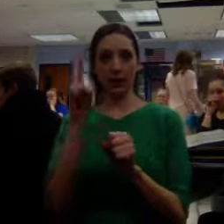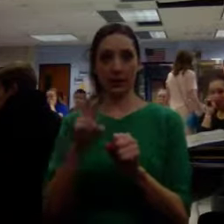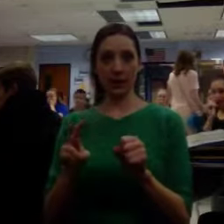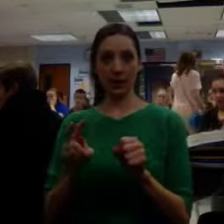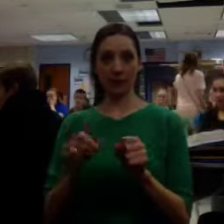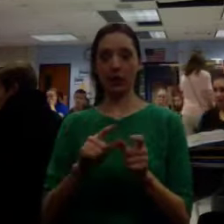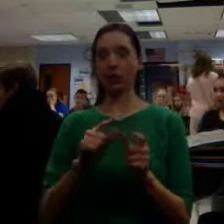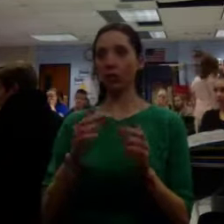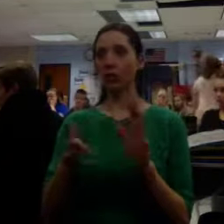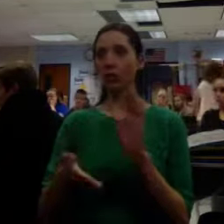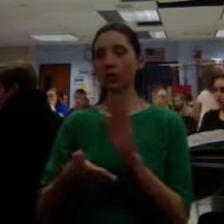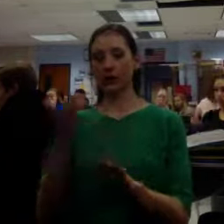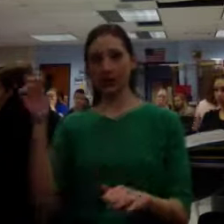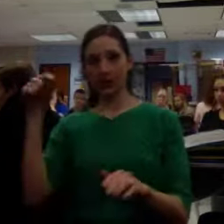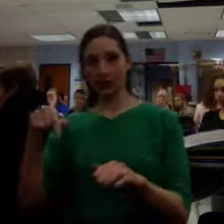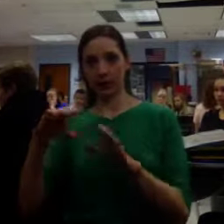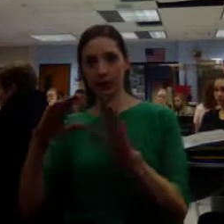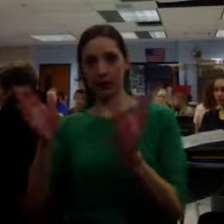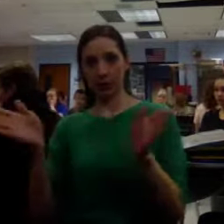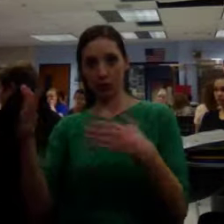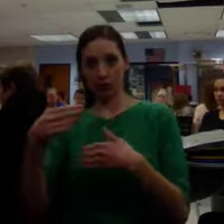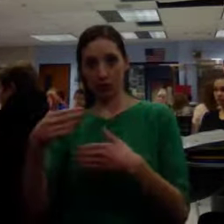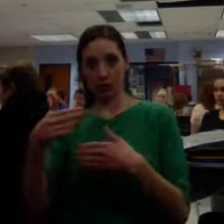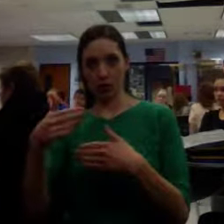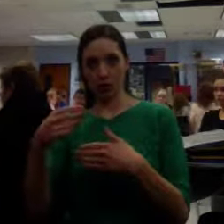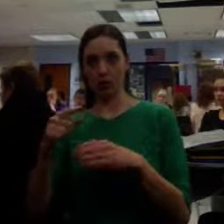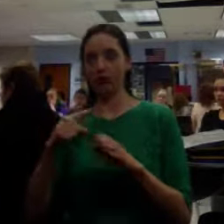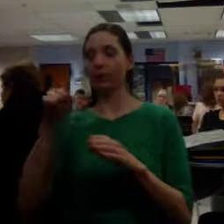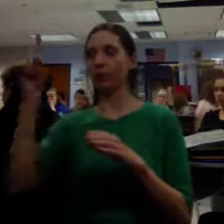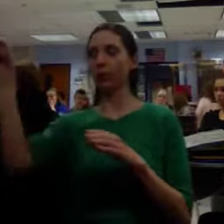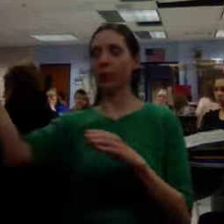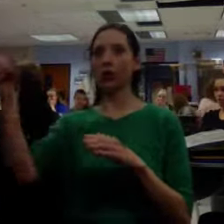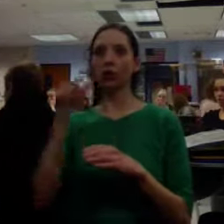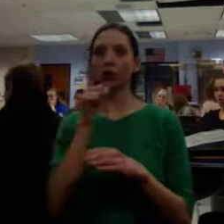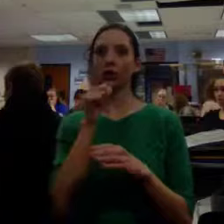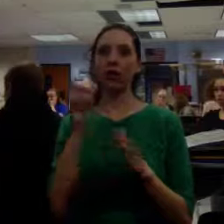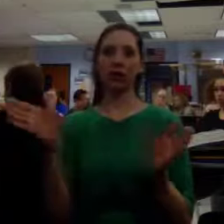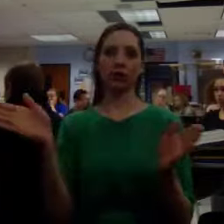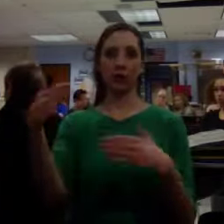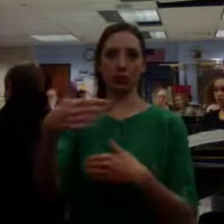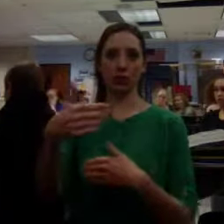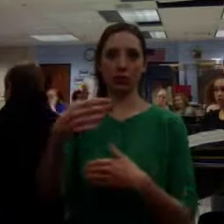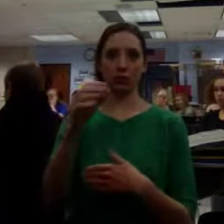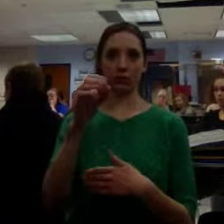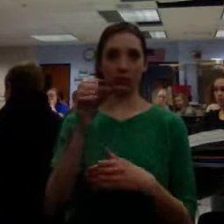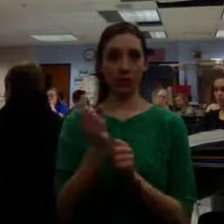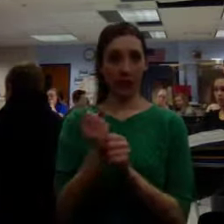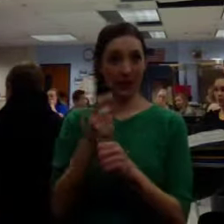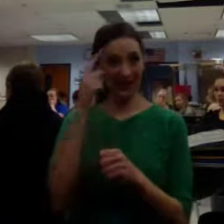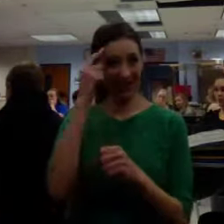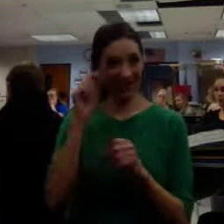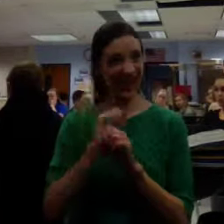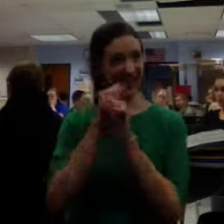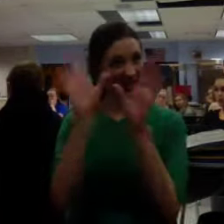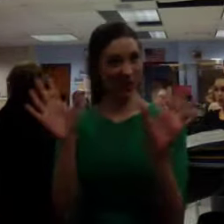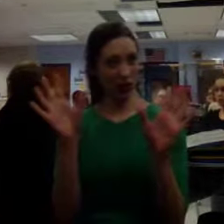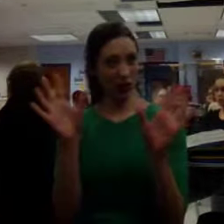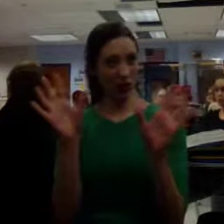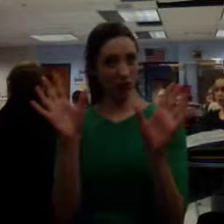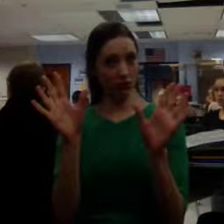things happen in here, everything else happens out there. Does that make sense? Okay. Just